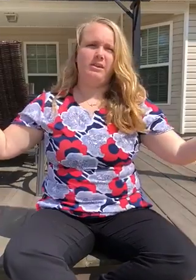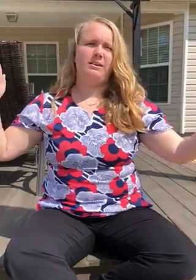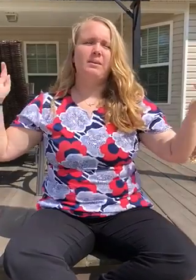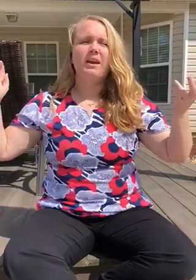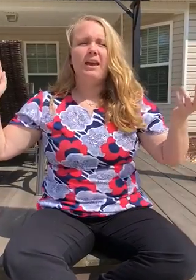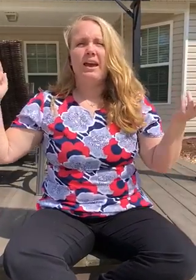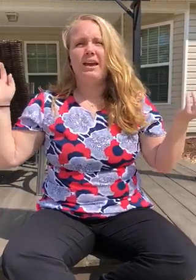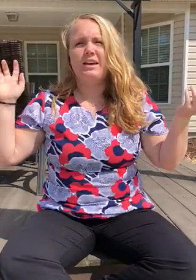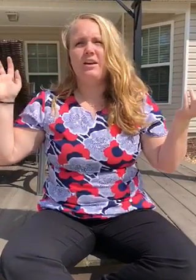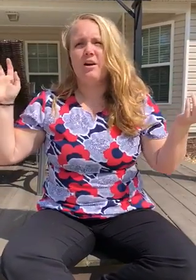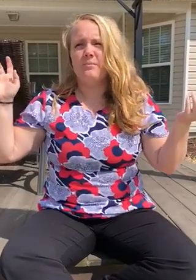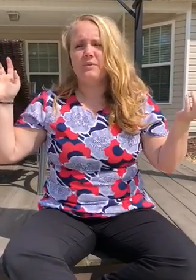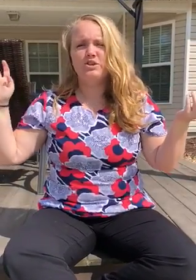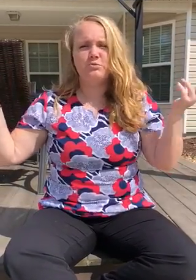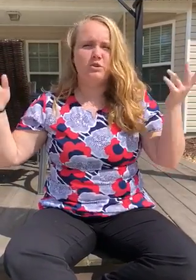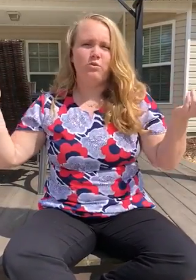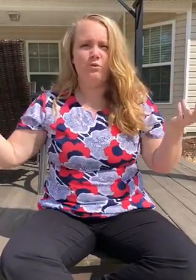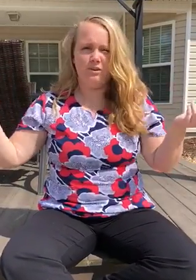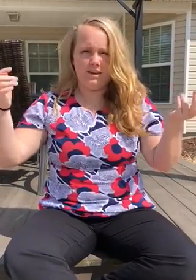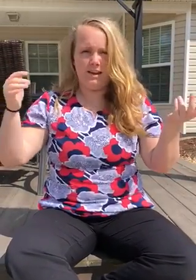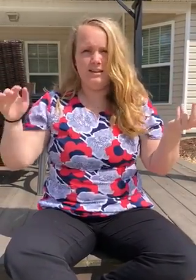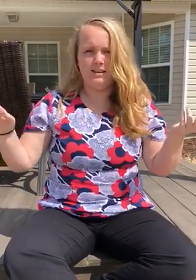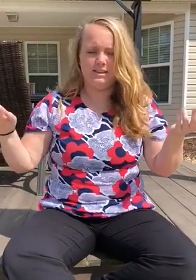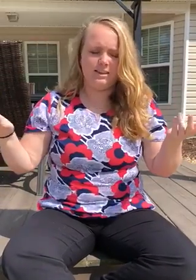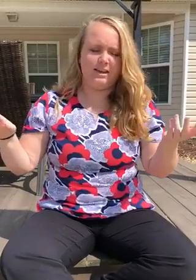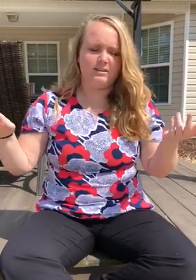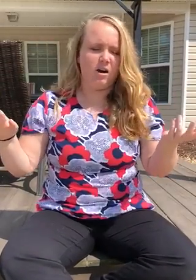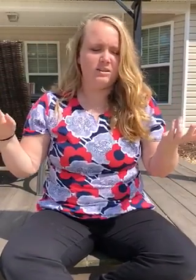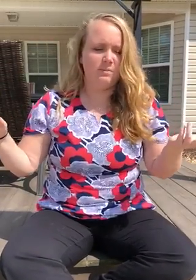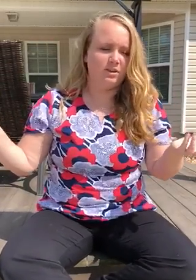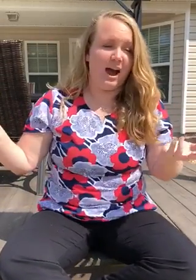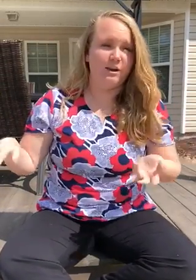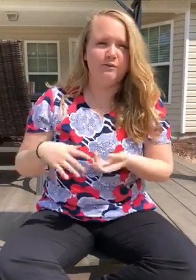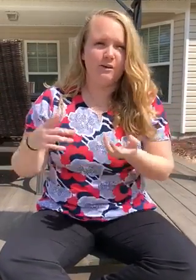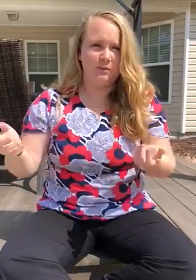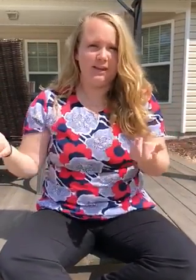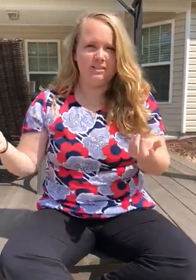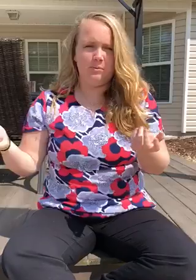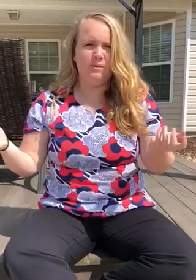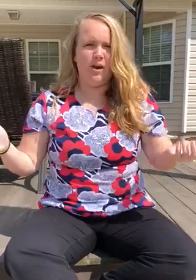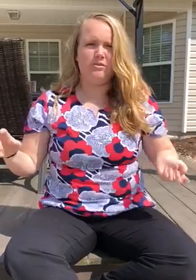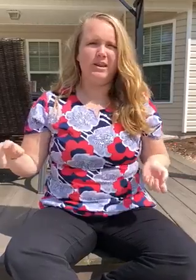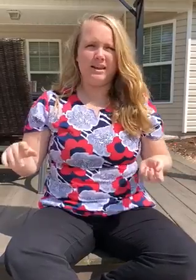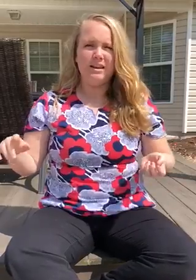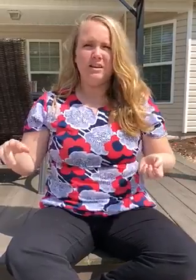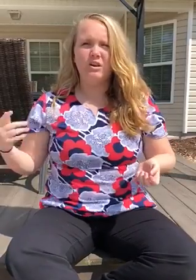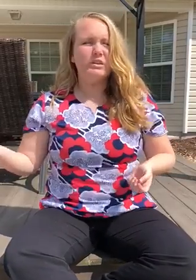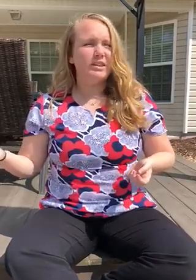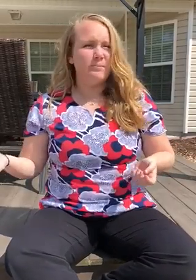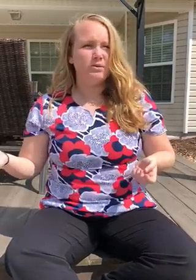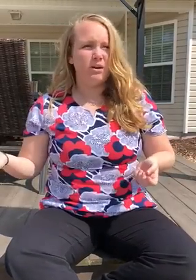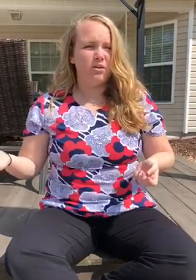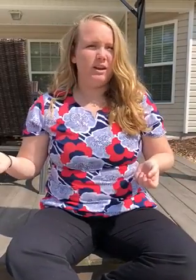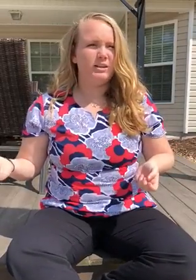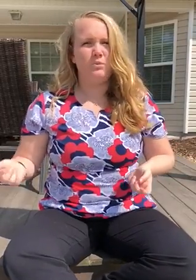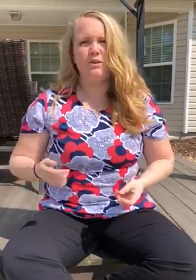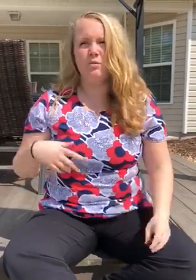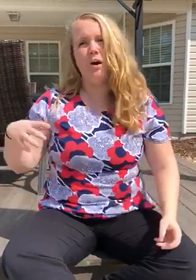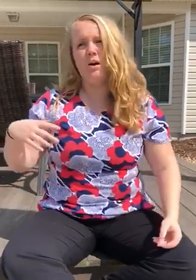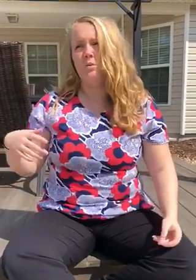themed. And it's just really cool for the kids. Like, they think it's awesome, like they're at a fun place to be, rather than, most dental clinics where the walls